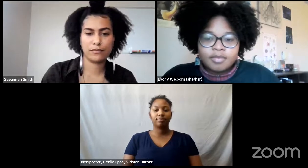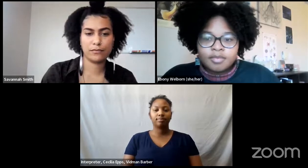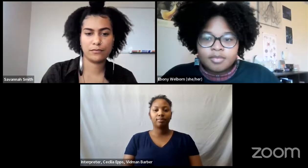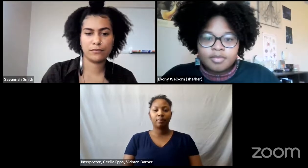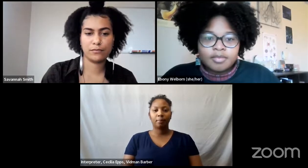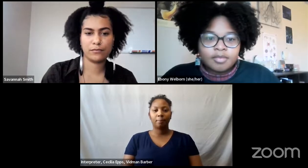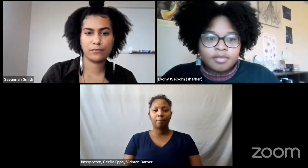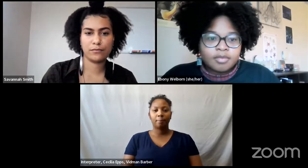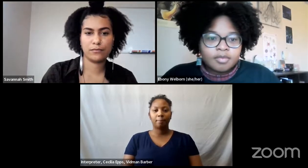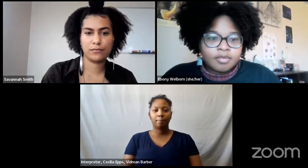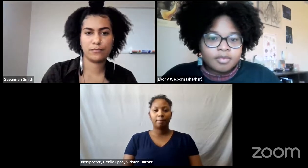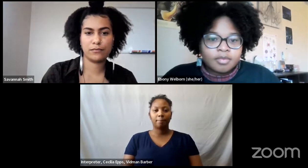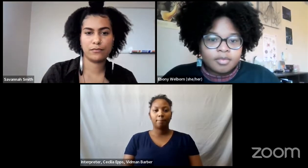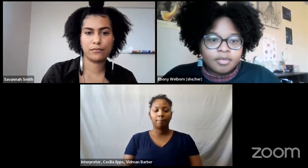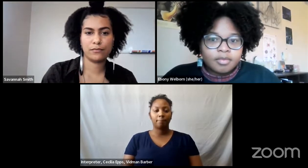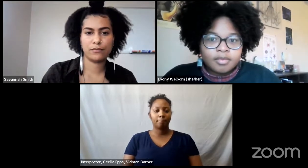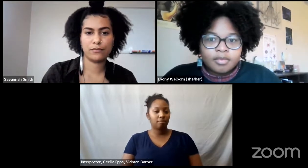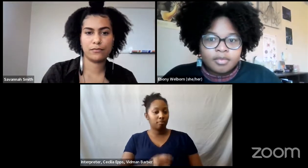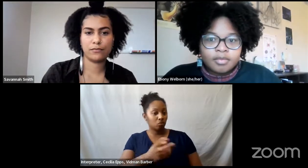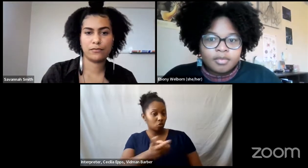Do y'all want to go to a room?